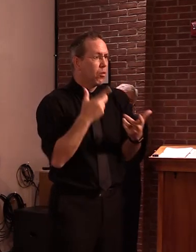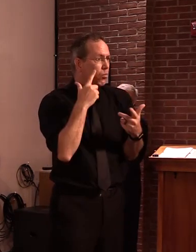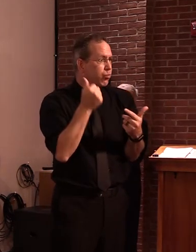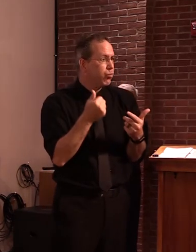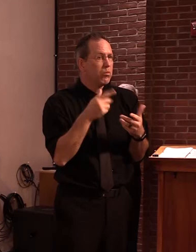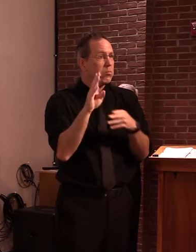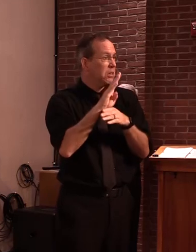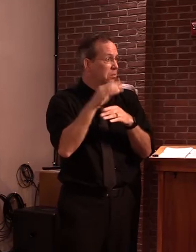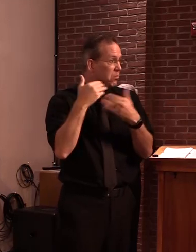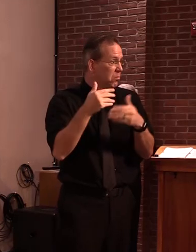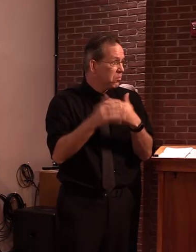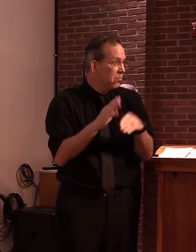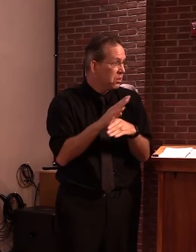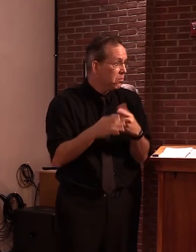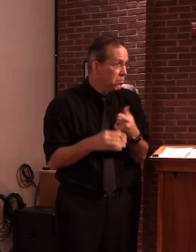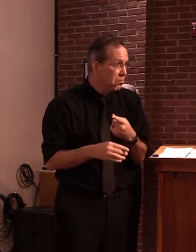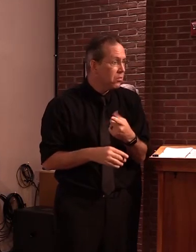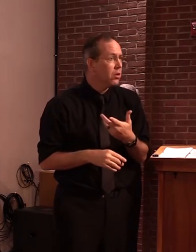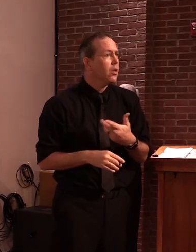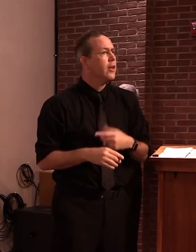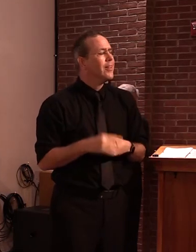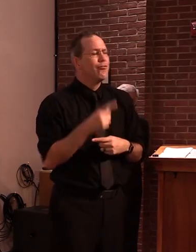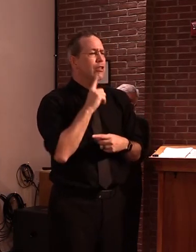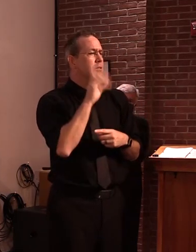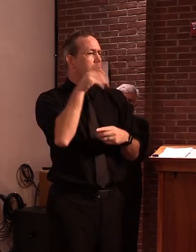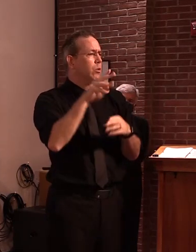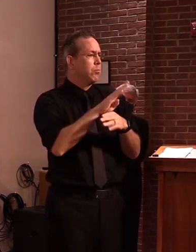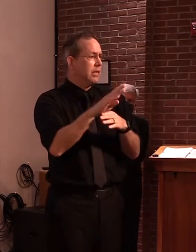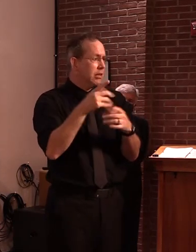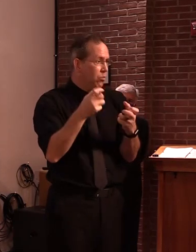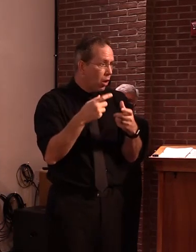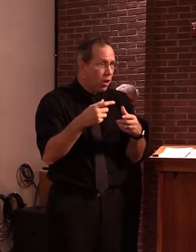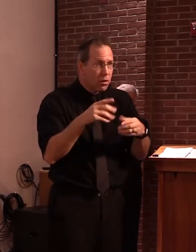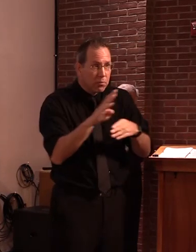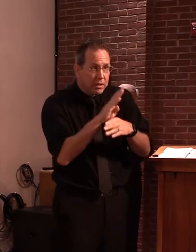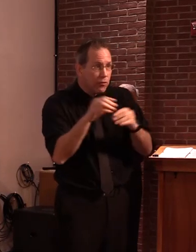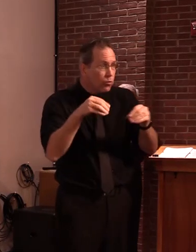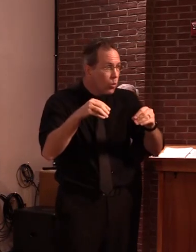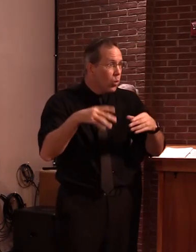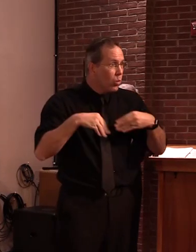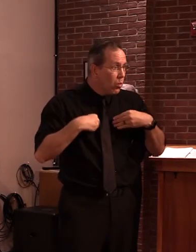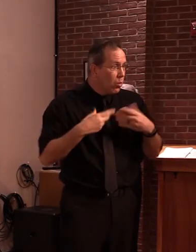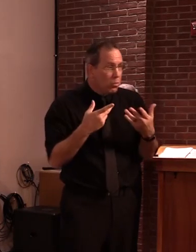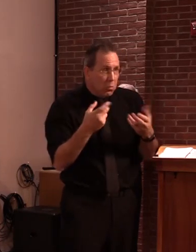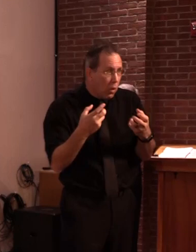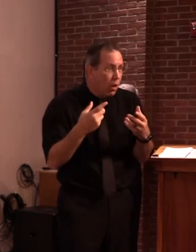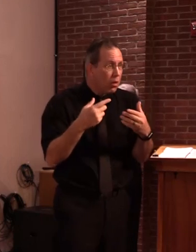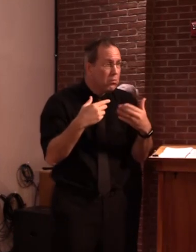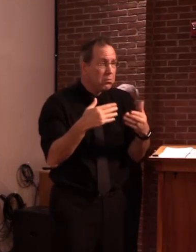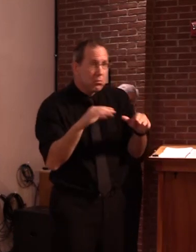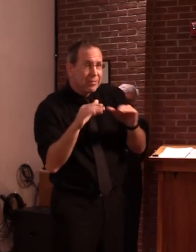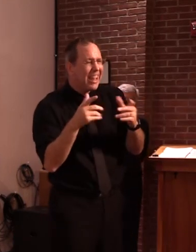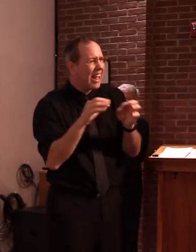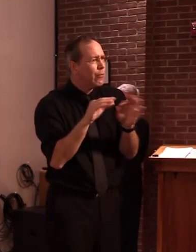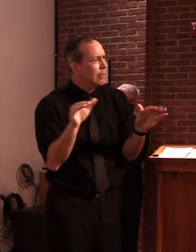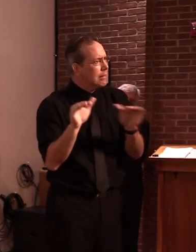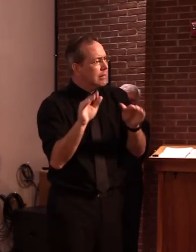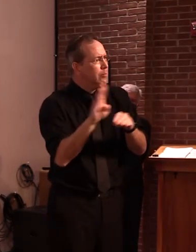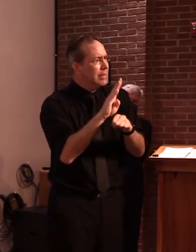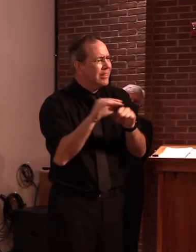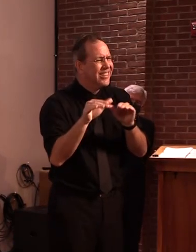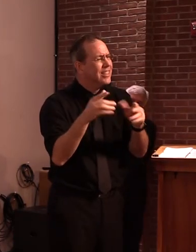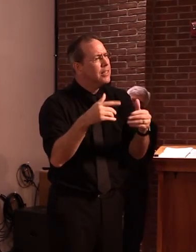leave it up to the businesses. Certainly, again, guidance and education is our first preference. We